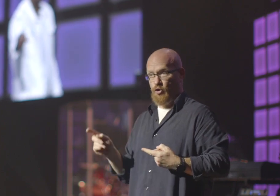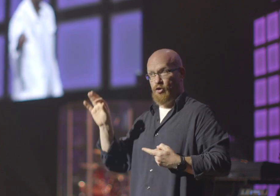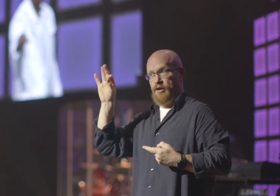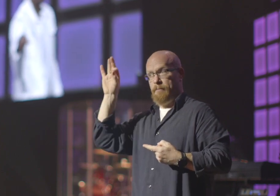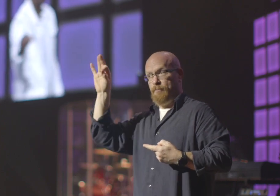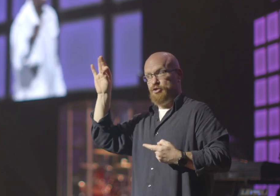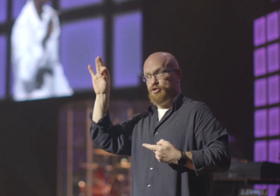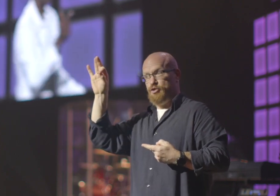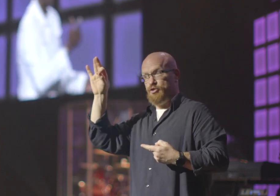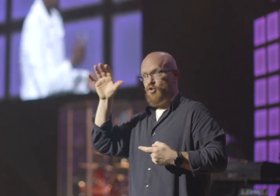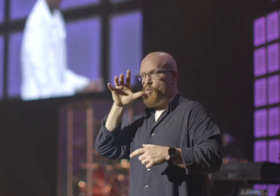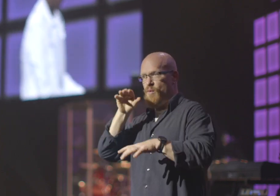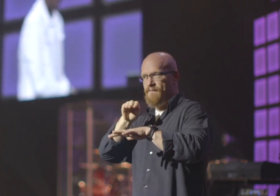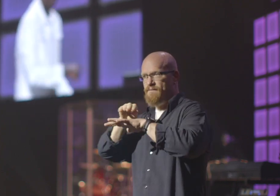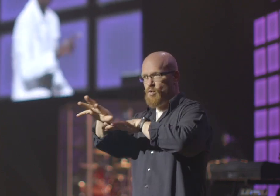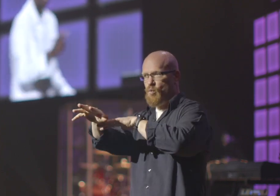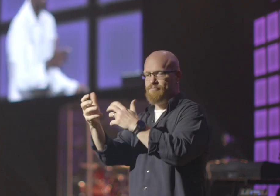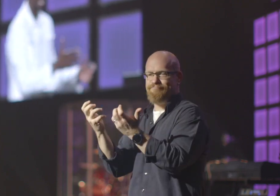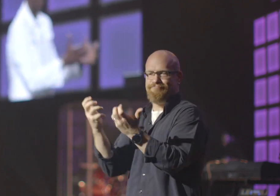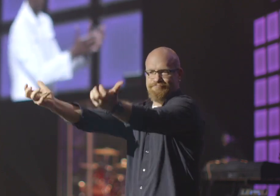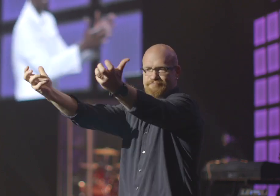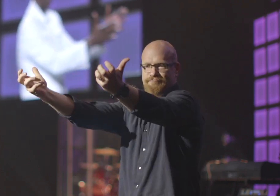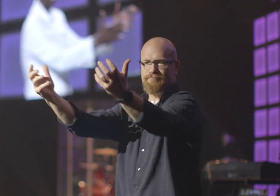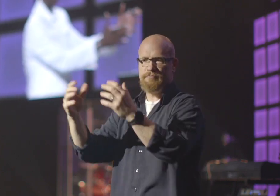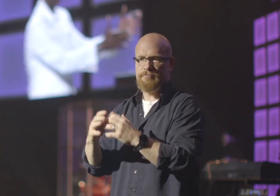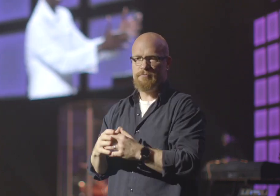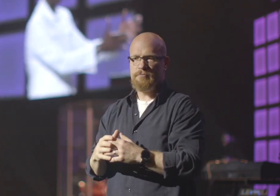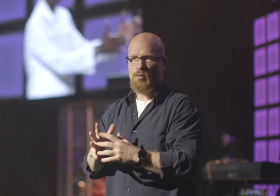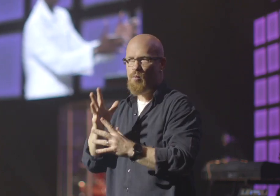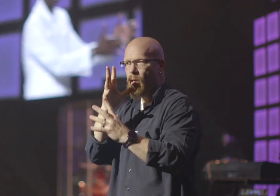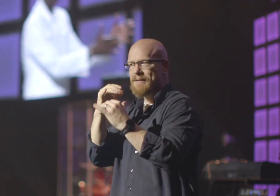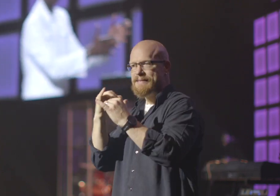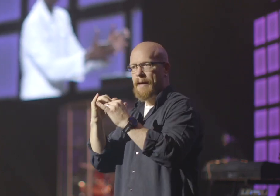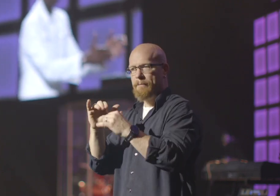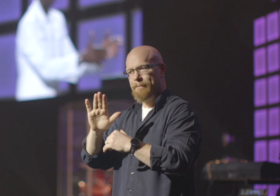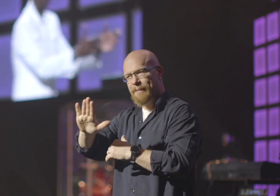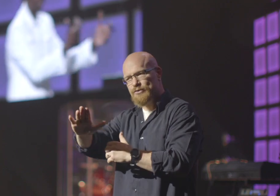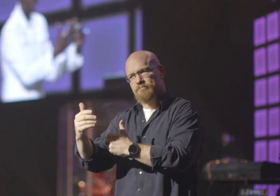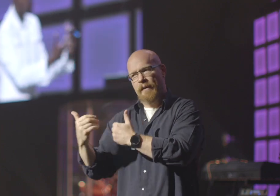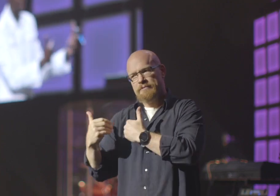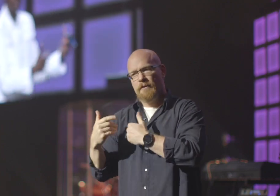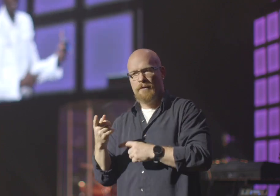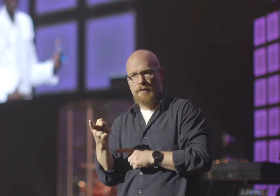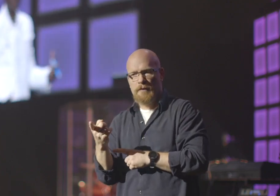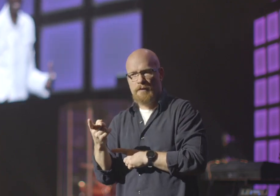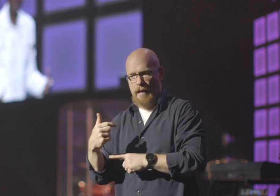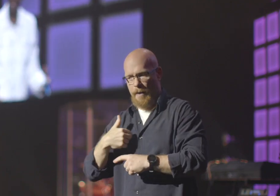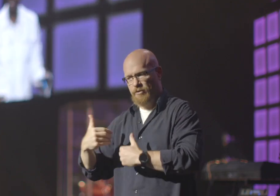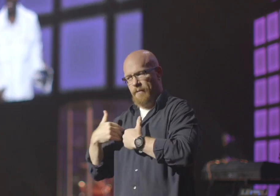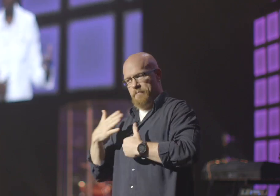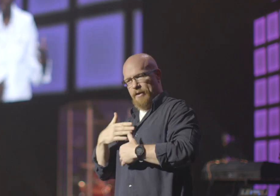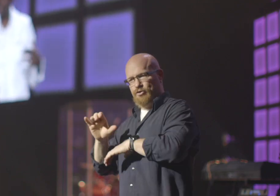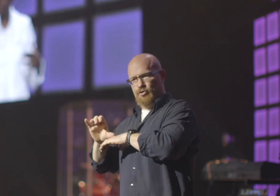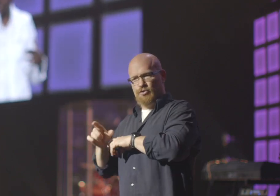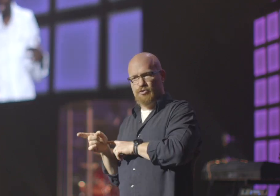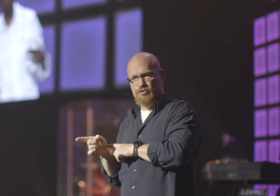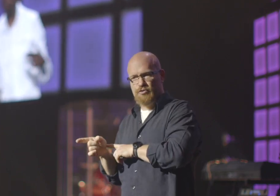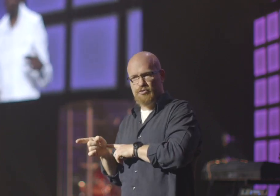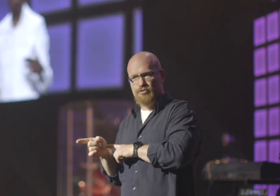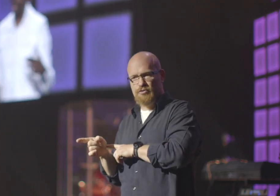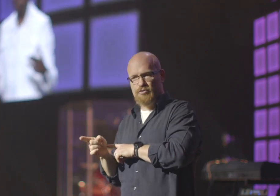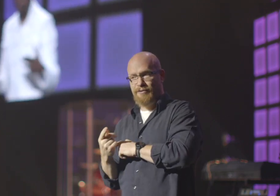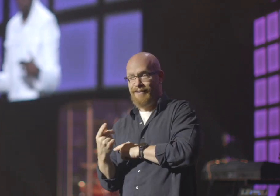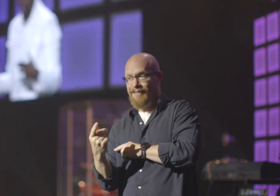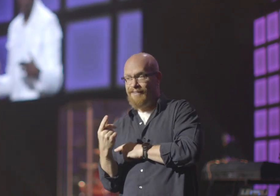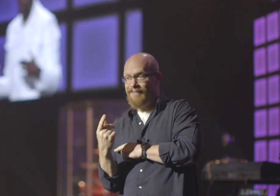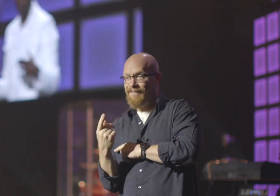congregation. Whatever's in the pulpit, because now it becomes his responsibility for, and we talked about this also, not me and him just having